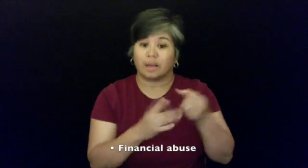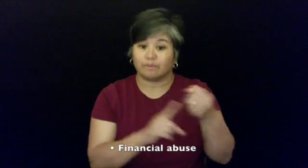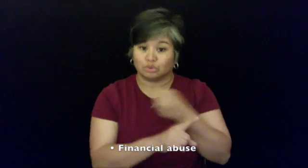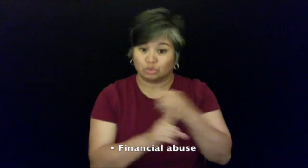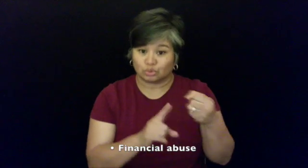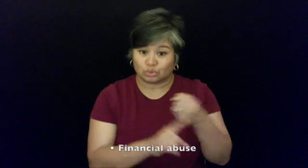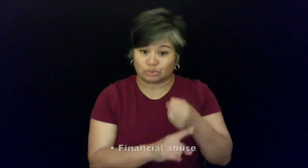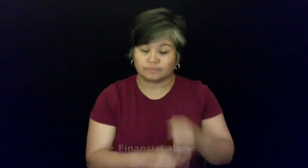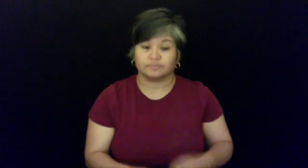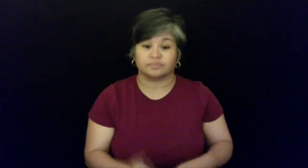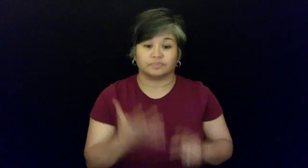Financial abuse,